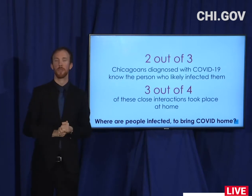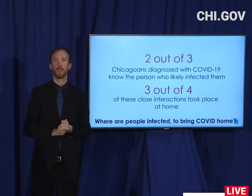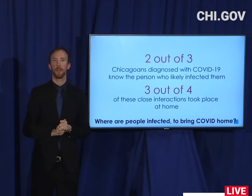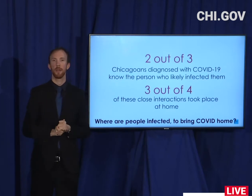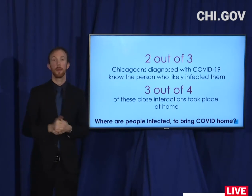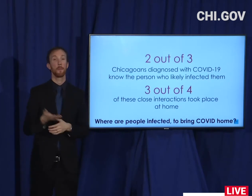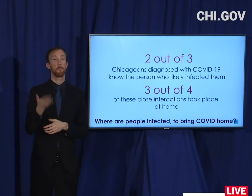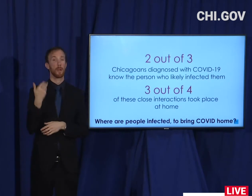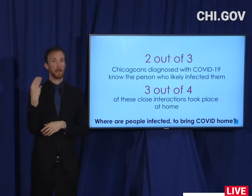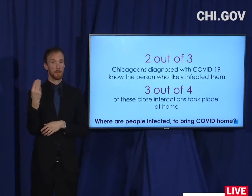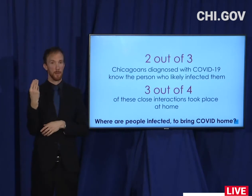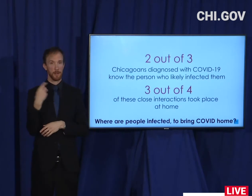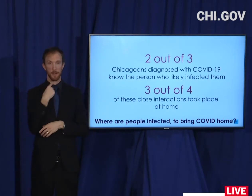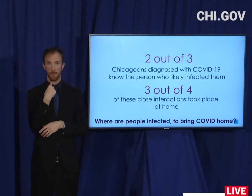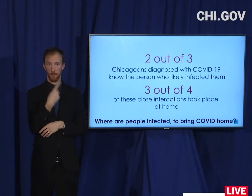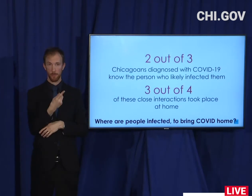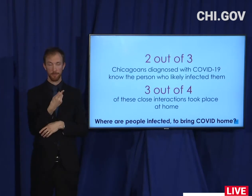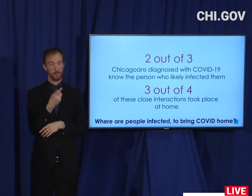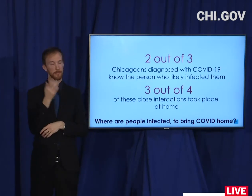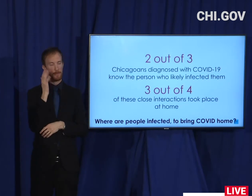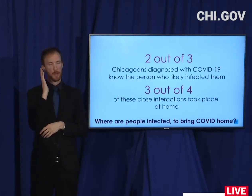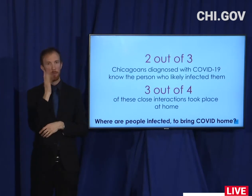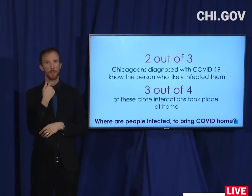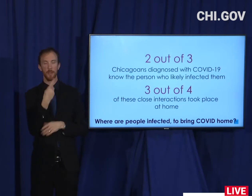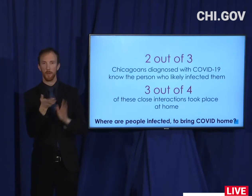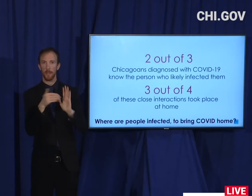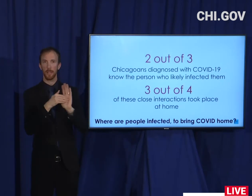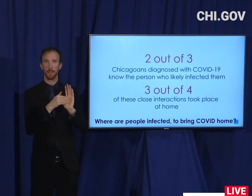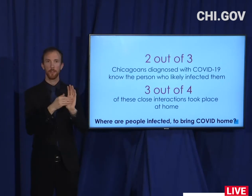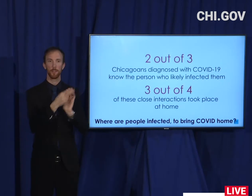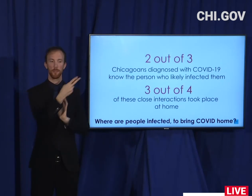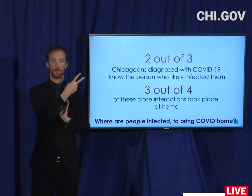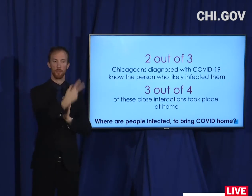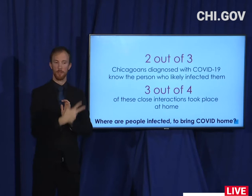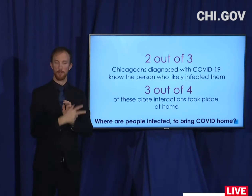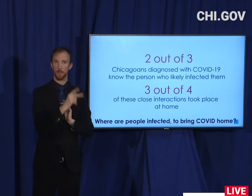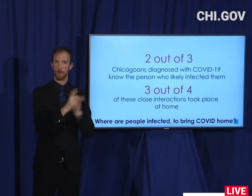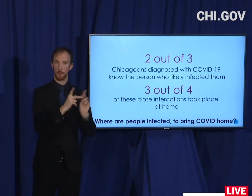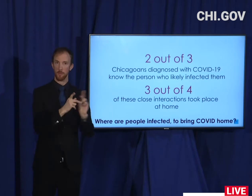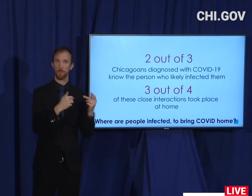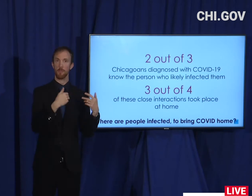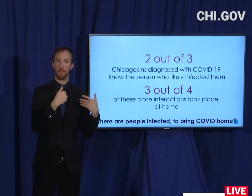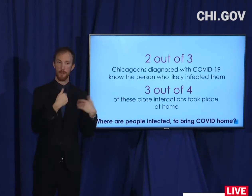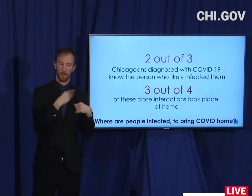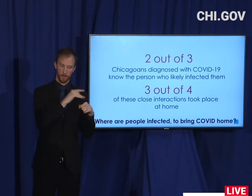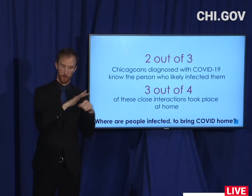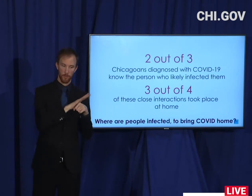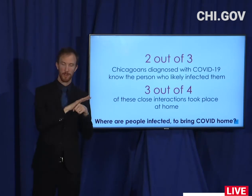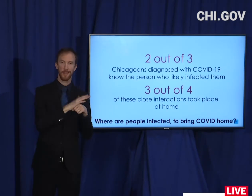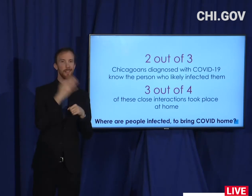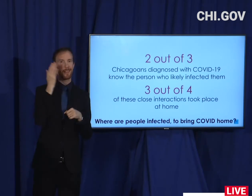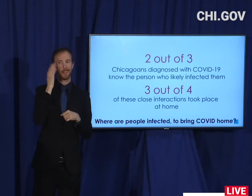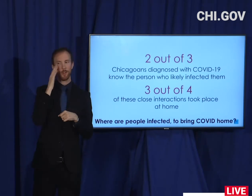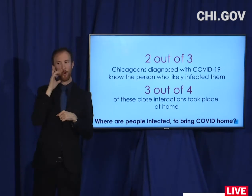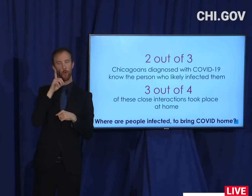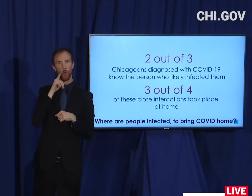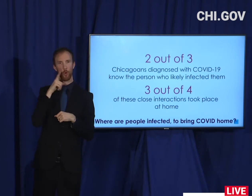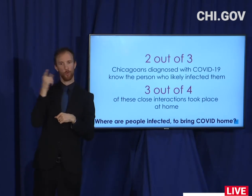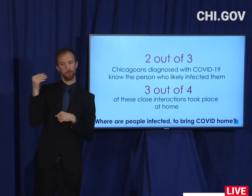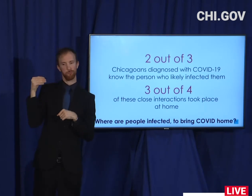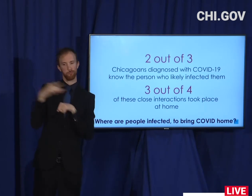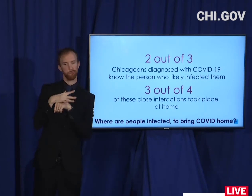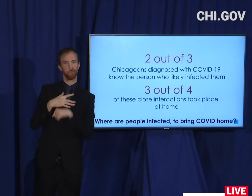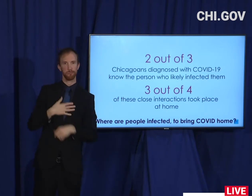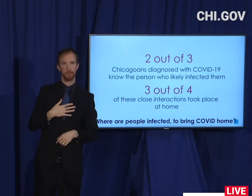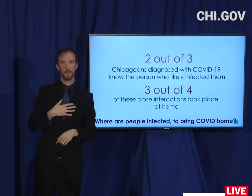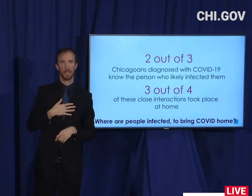remains true, that 2 out of 3 people diagnosed with COVID-19 know the people who likely infected them, and 3 out of 4